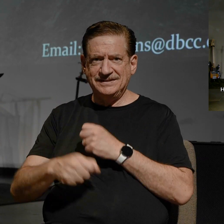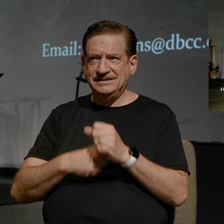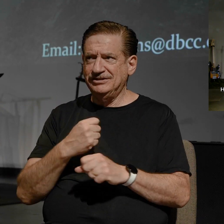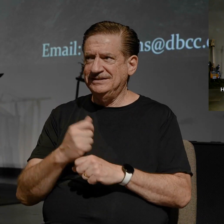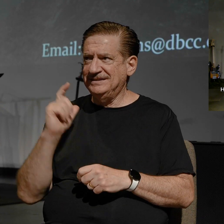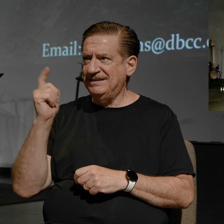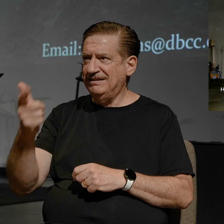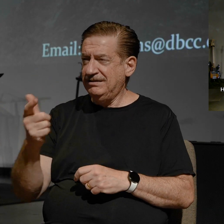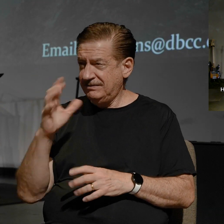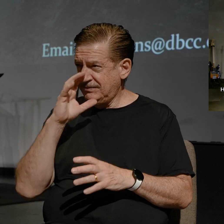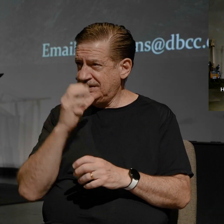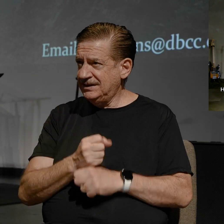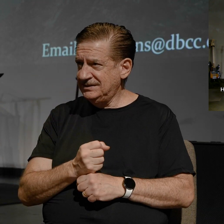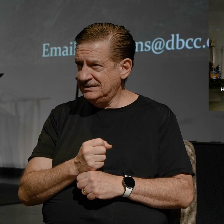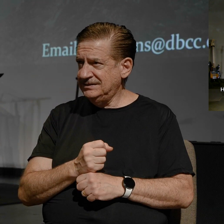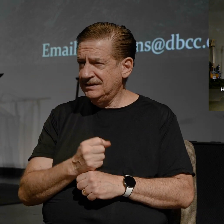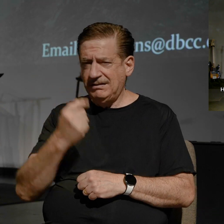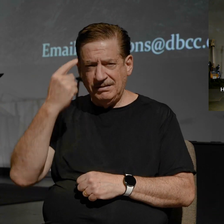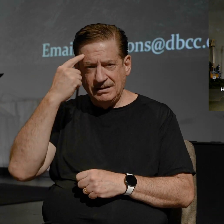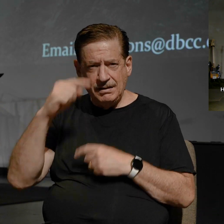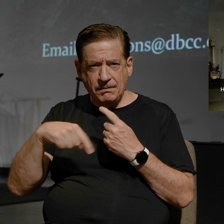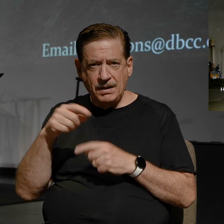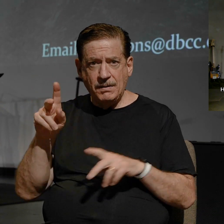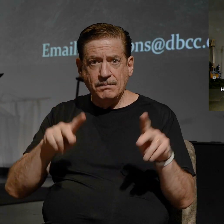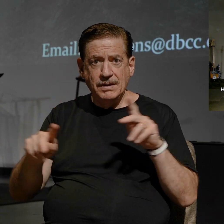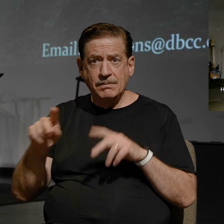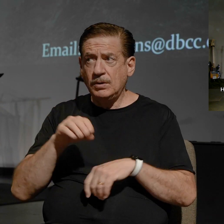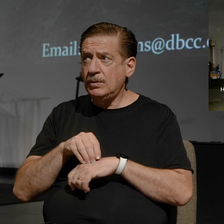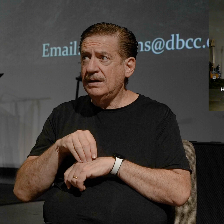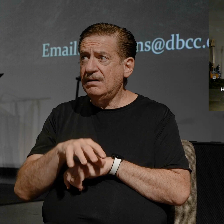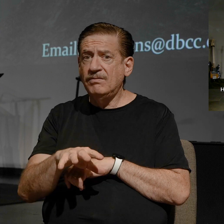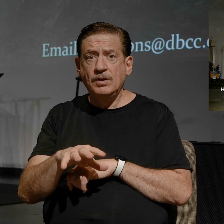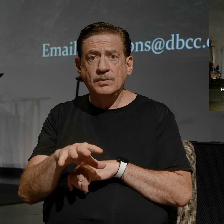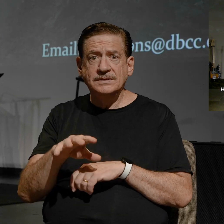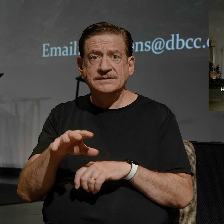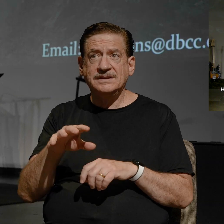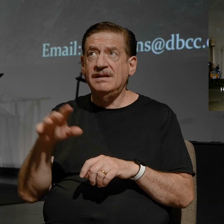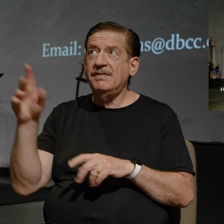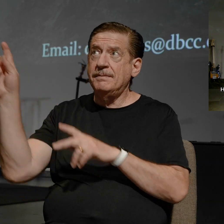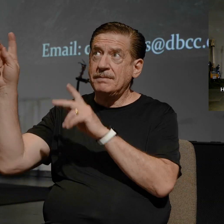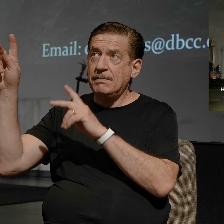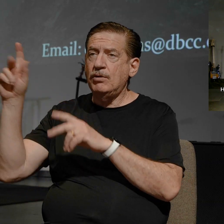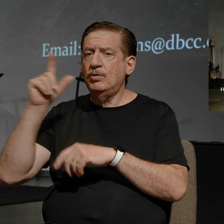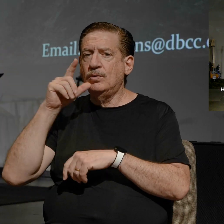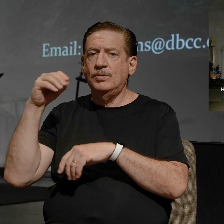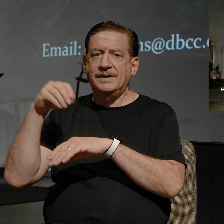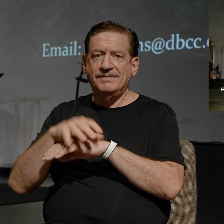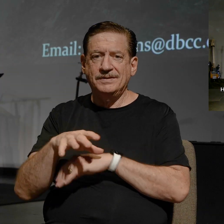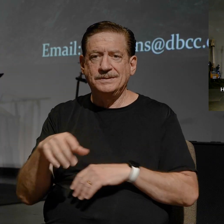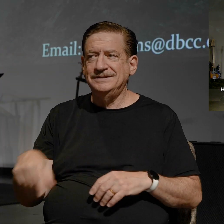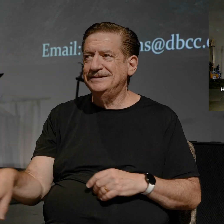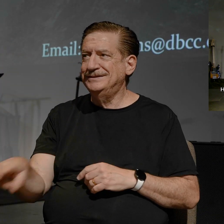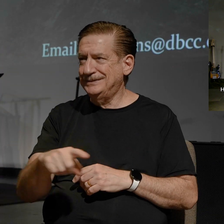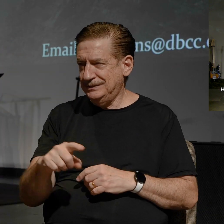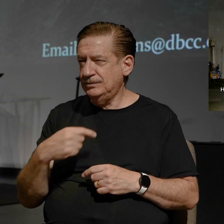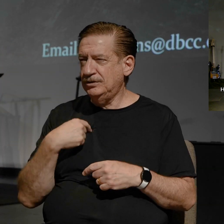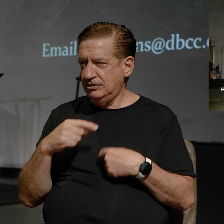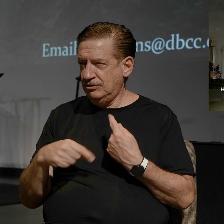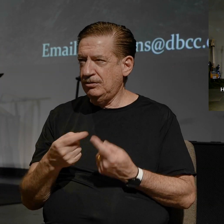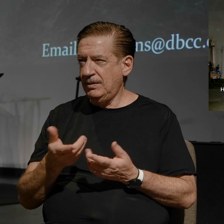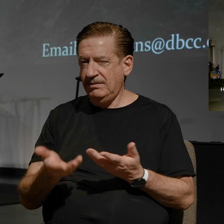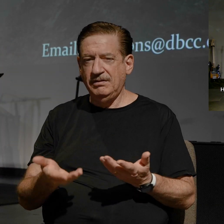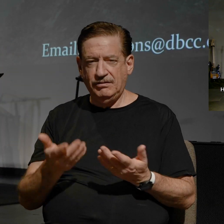fascinating? Think about the people who have influenced the folks who influenced you. And that's where we're going to go for a few